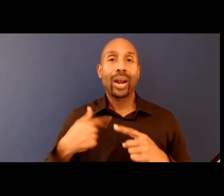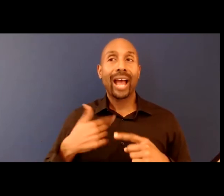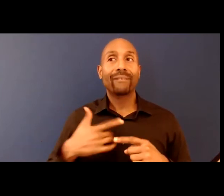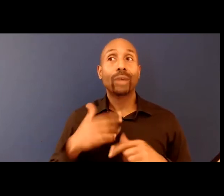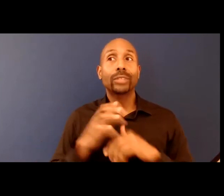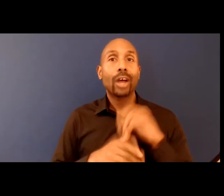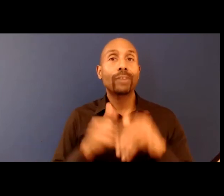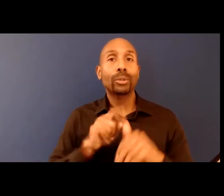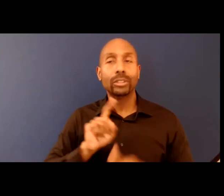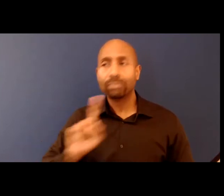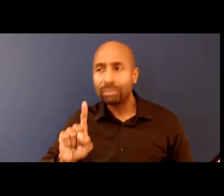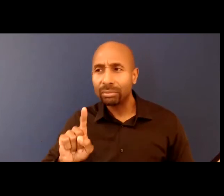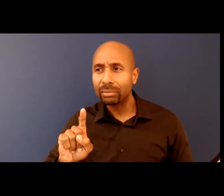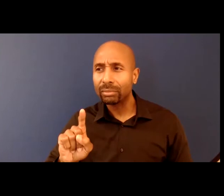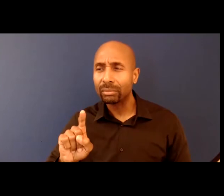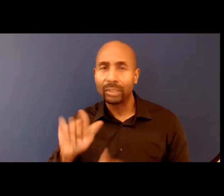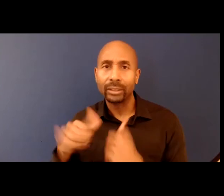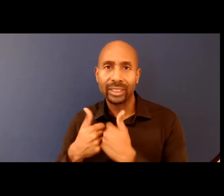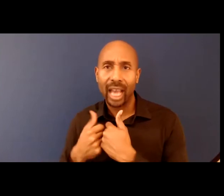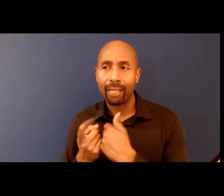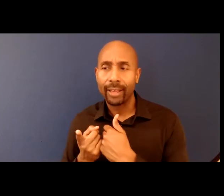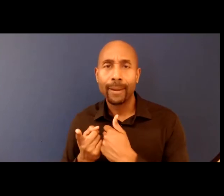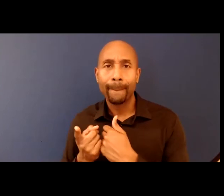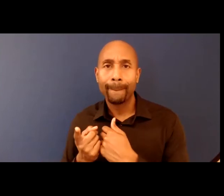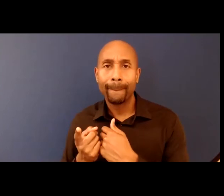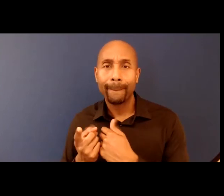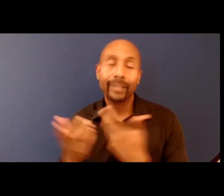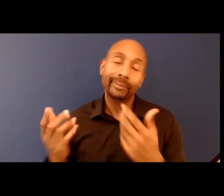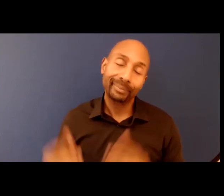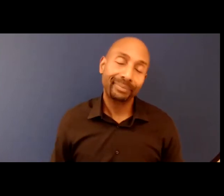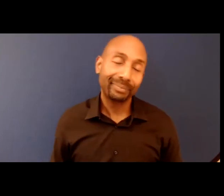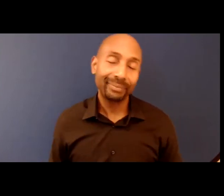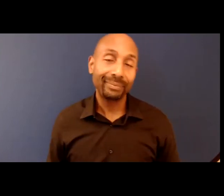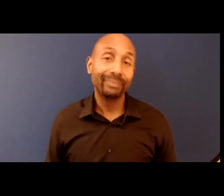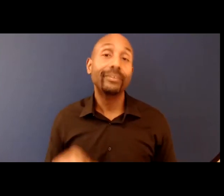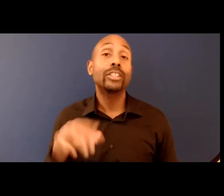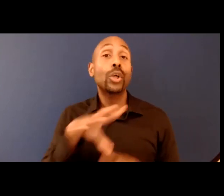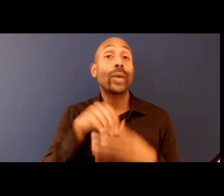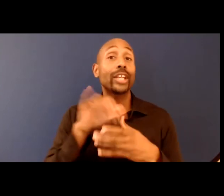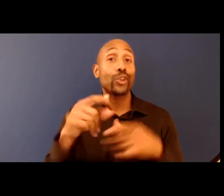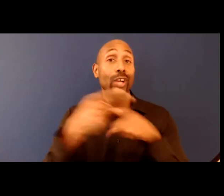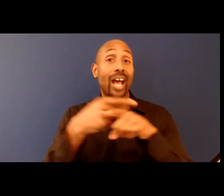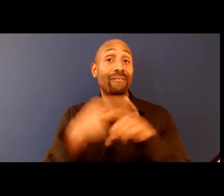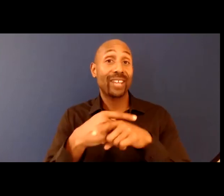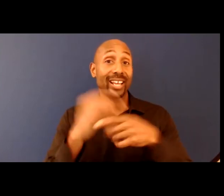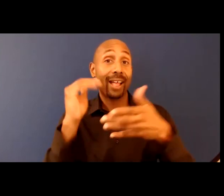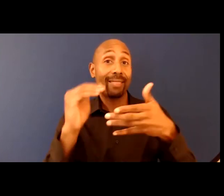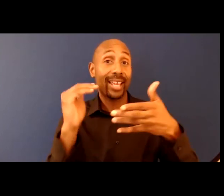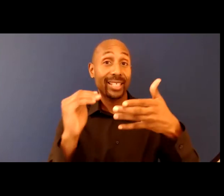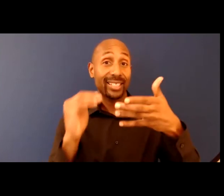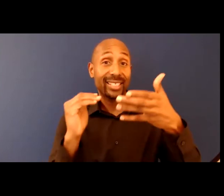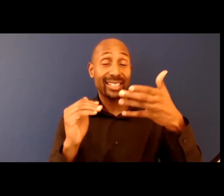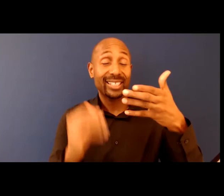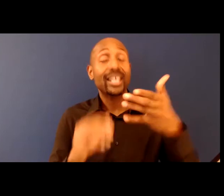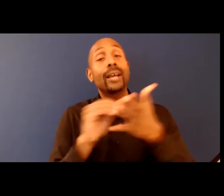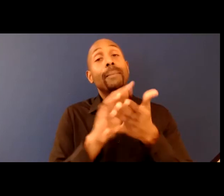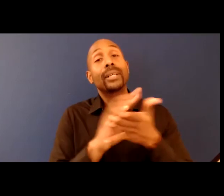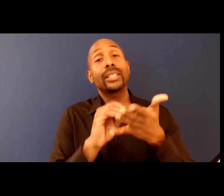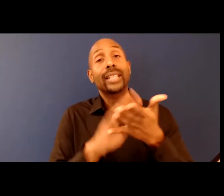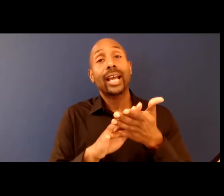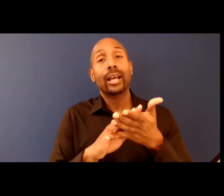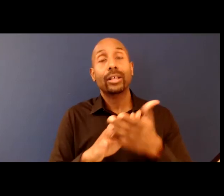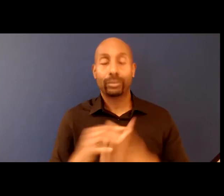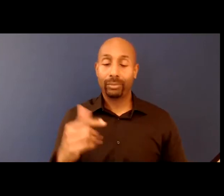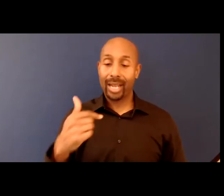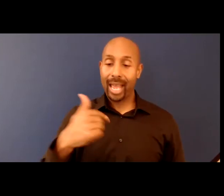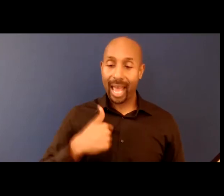Right? And so in your conflict list, write, "I want"